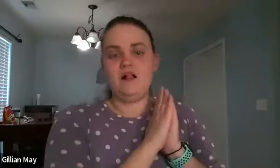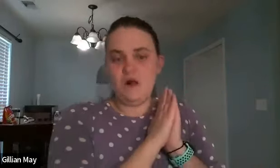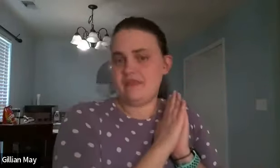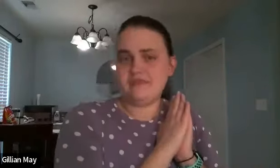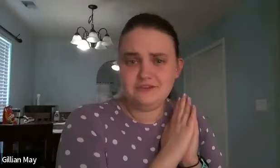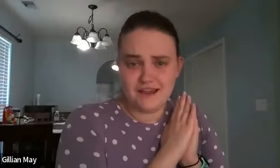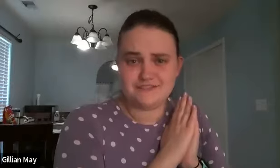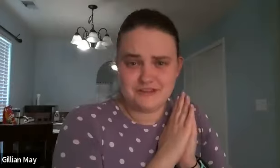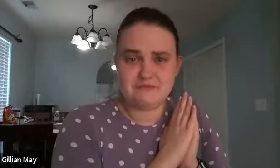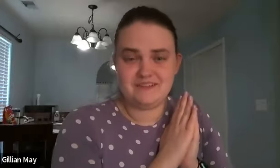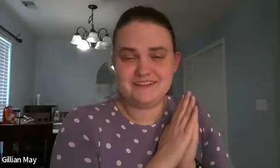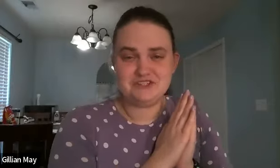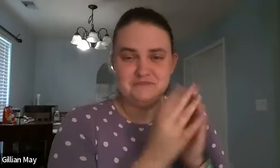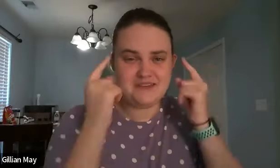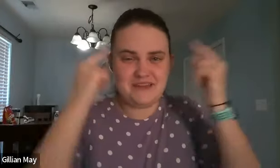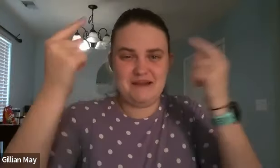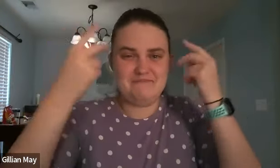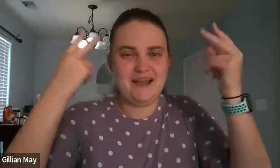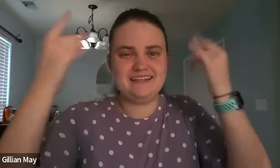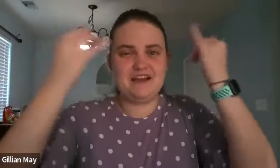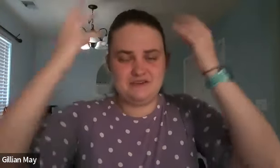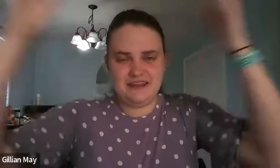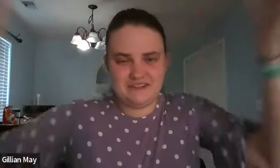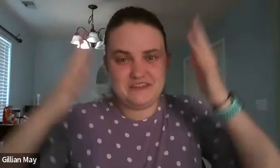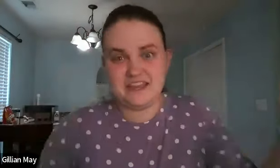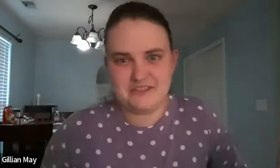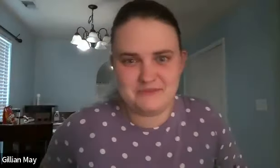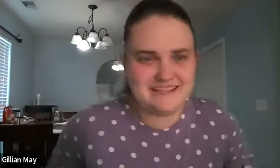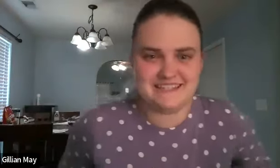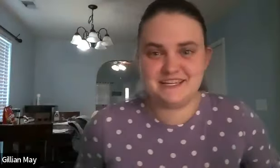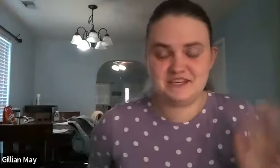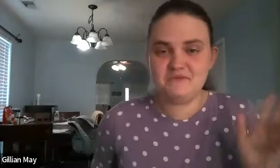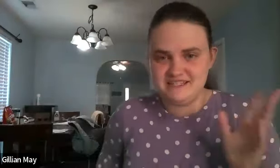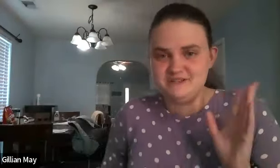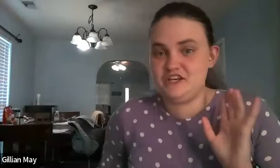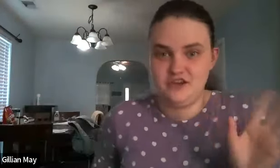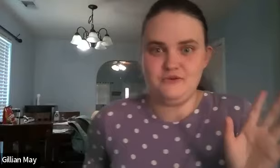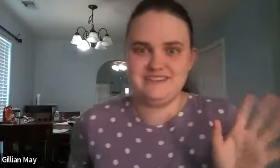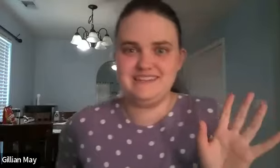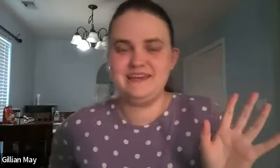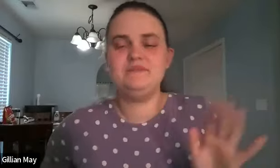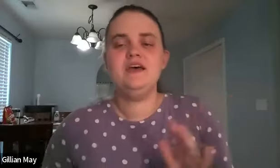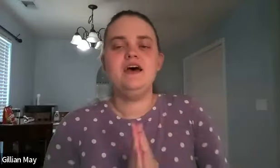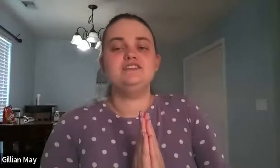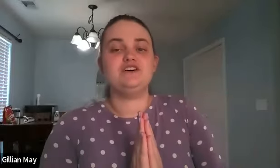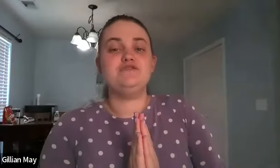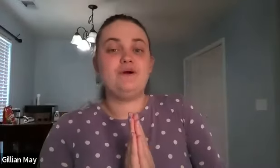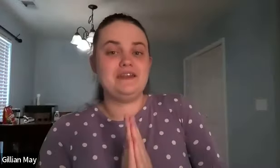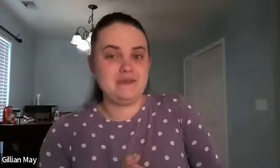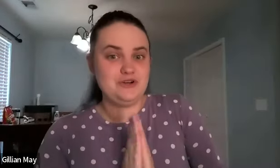Okay, thank you guys for giving me the list. You're making, like, my mind is now creatively thinking of other places because some reason it was like, no, this is it. So for neighborhood